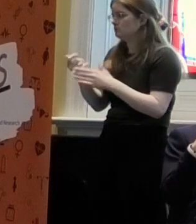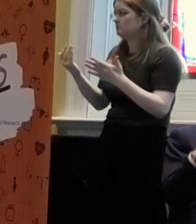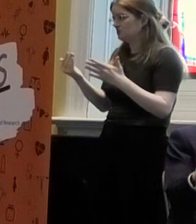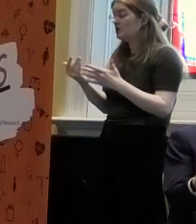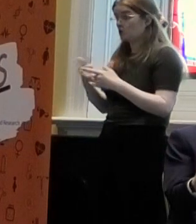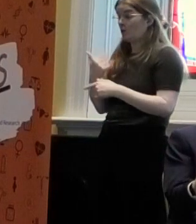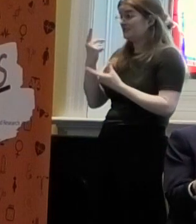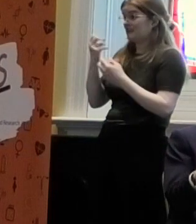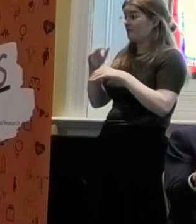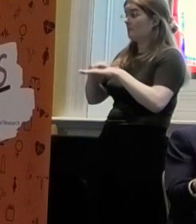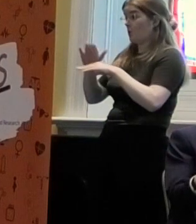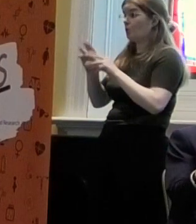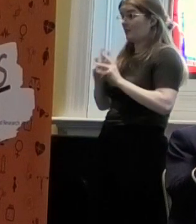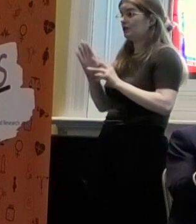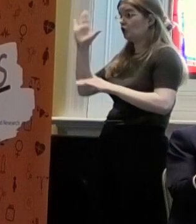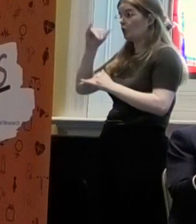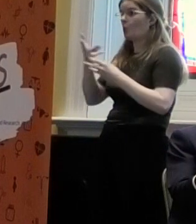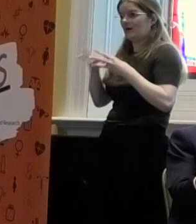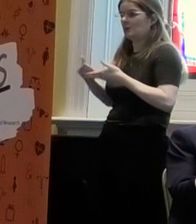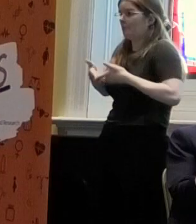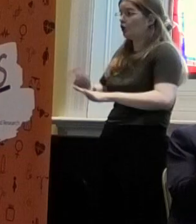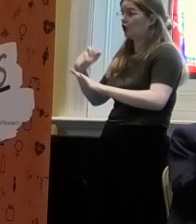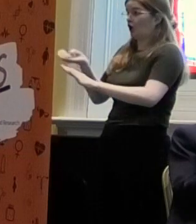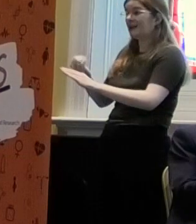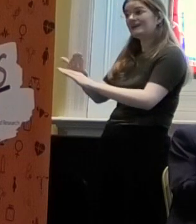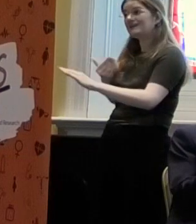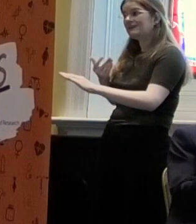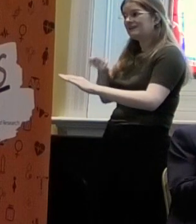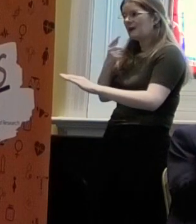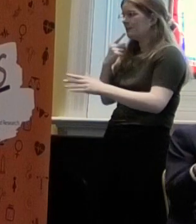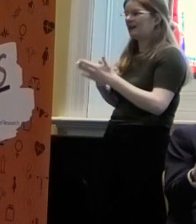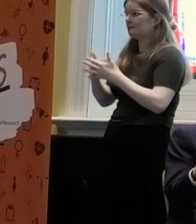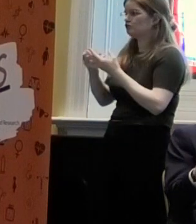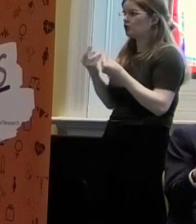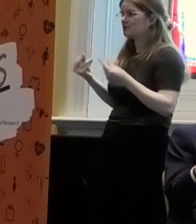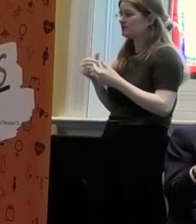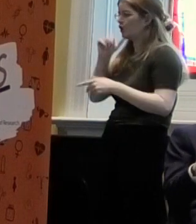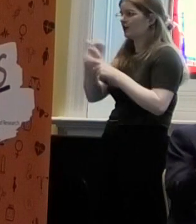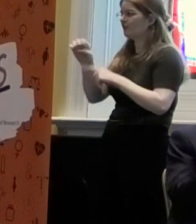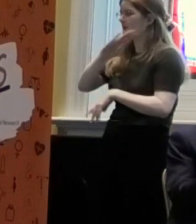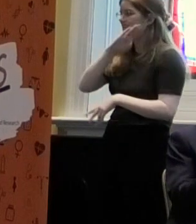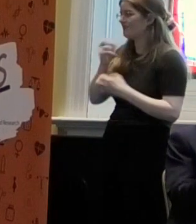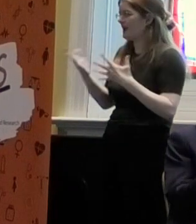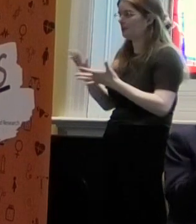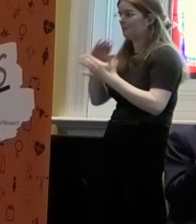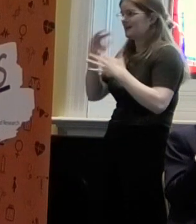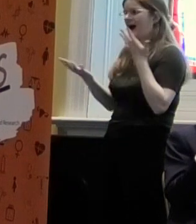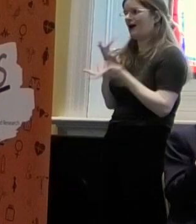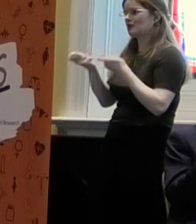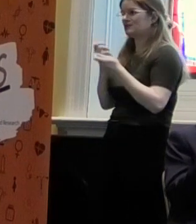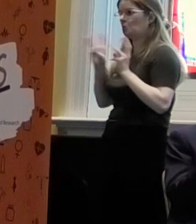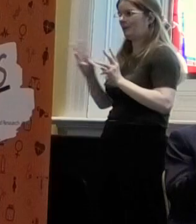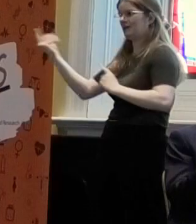we had more and more patients seeking induction of labor, but very limited resources with beds. So how do we handle those